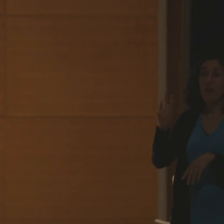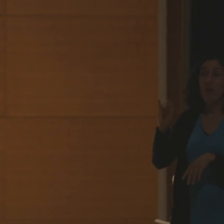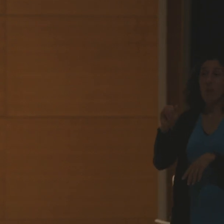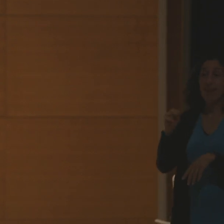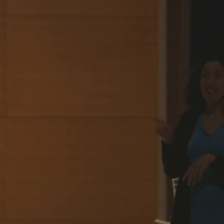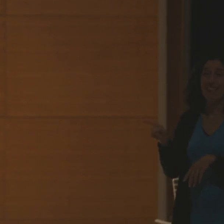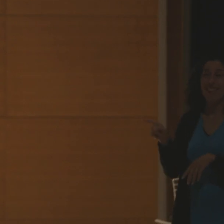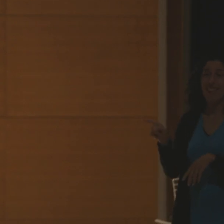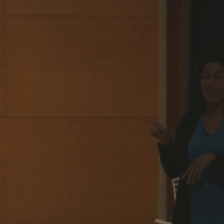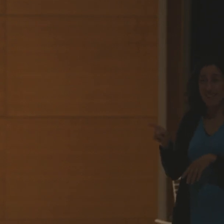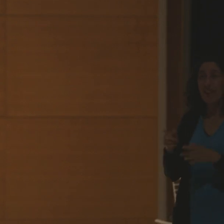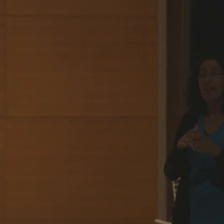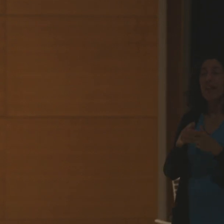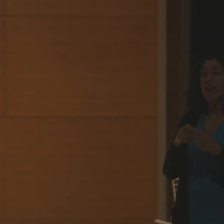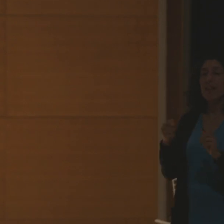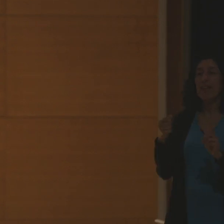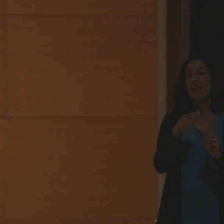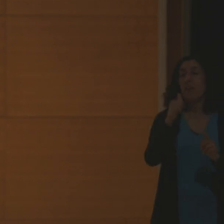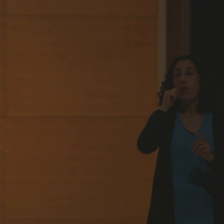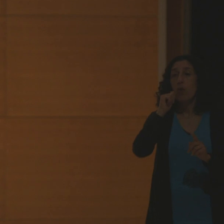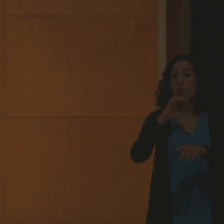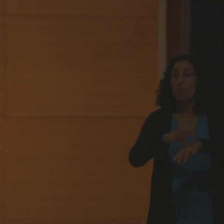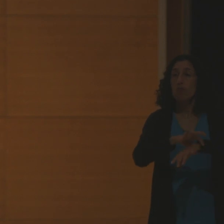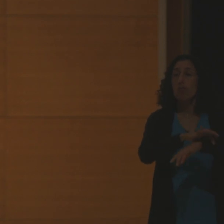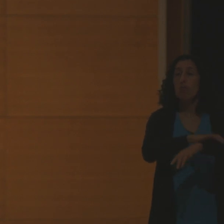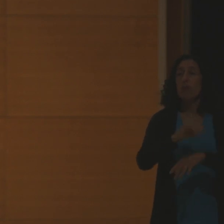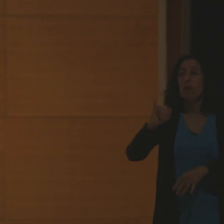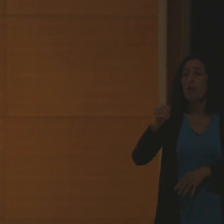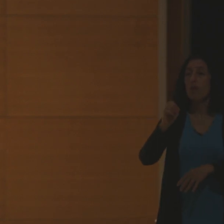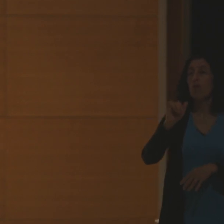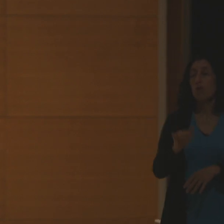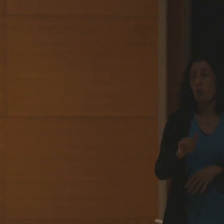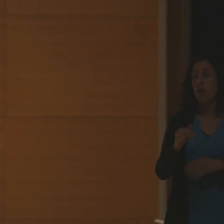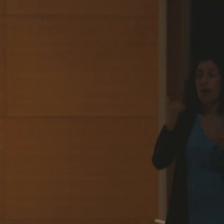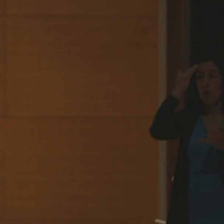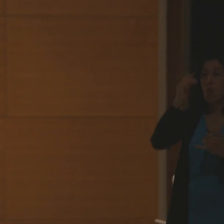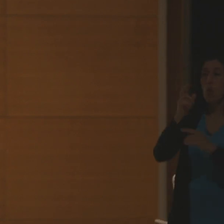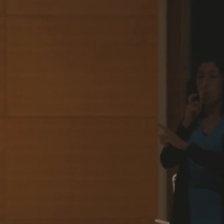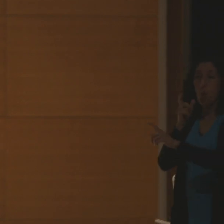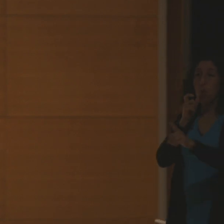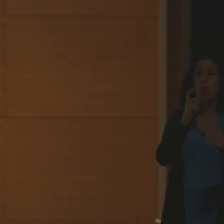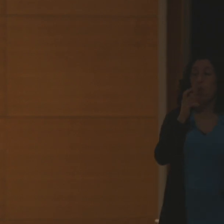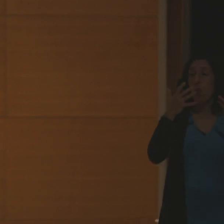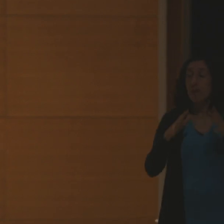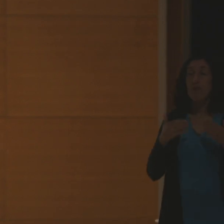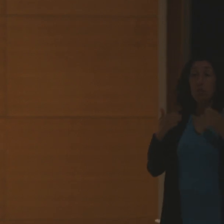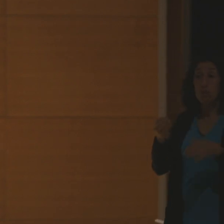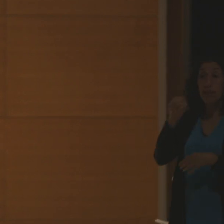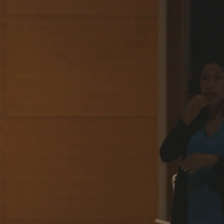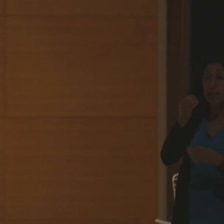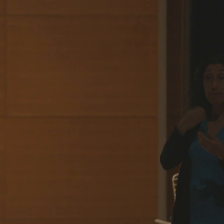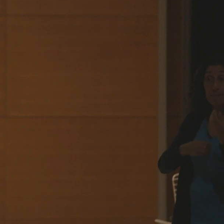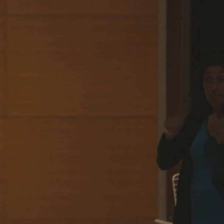he points at the bracelets girl, and that's Joy. So will you guys want to eat soon? Mary cannot believe